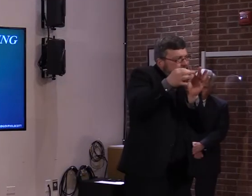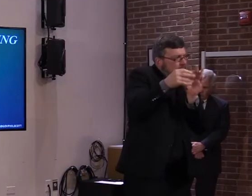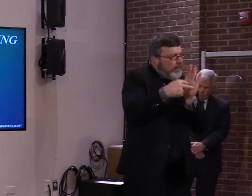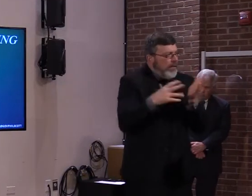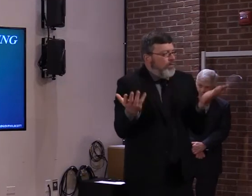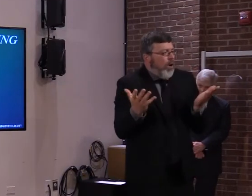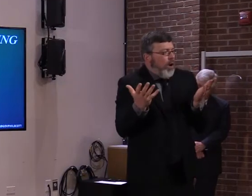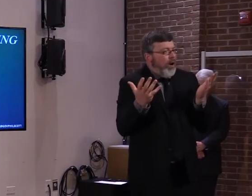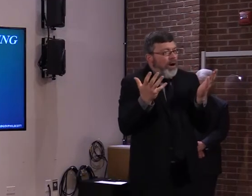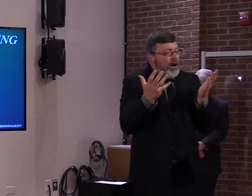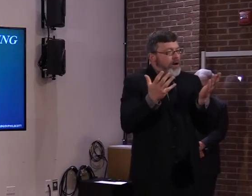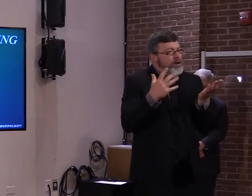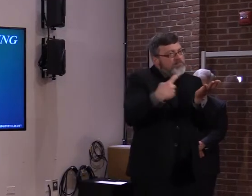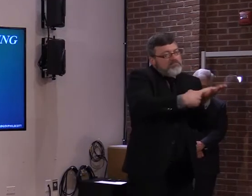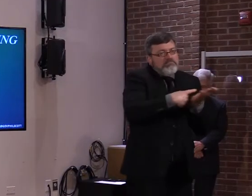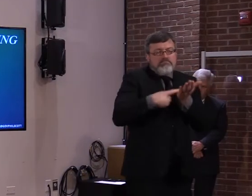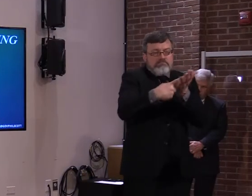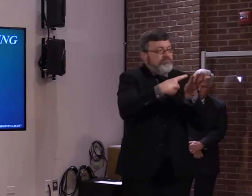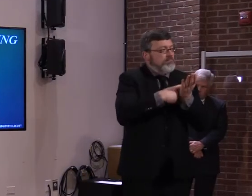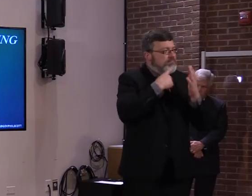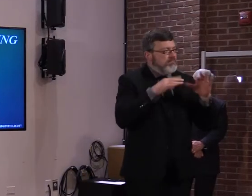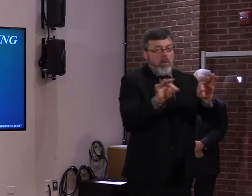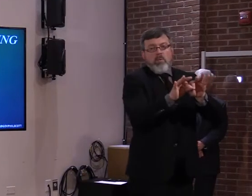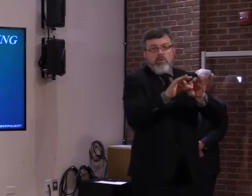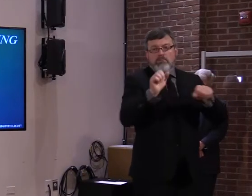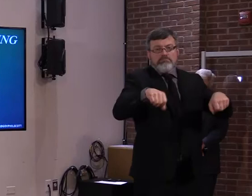I, there are some,